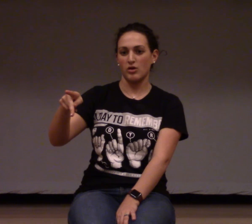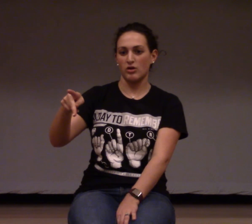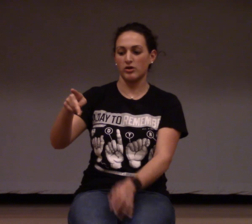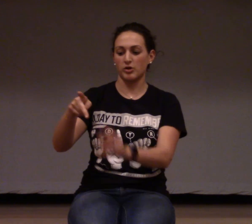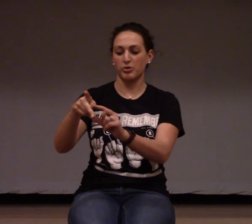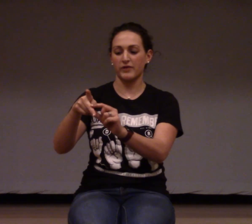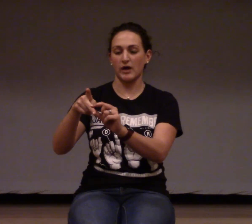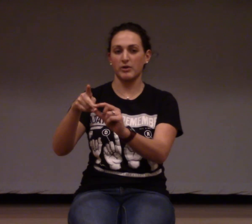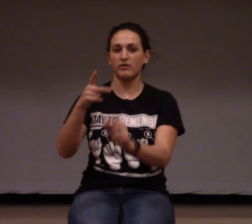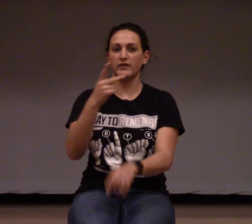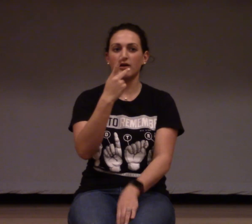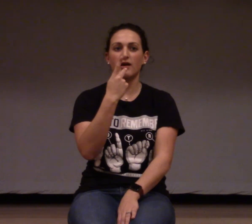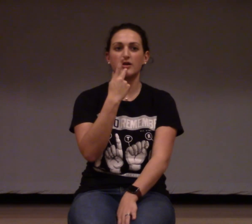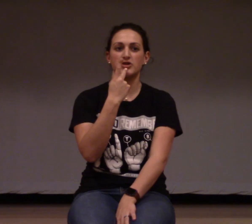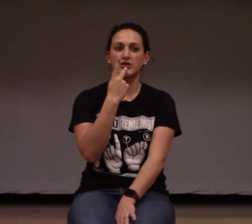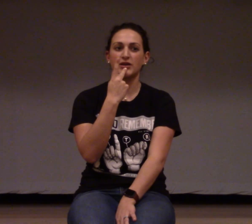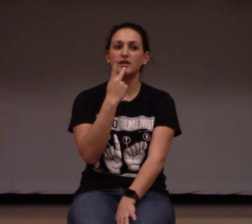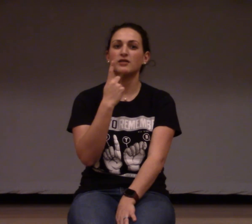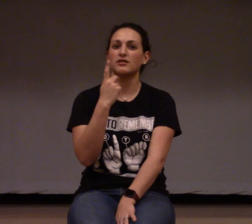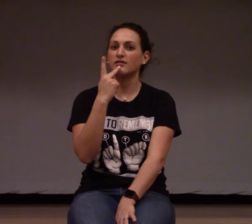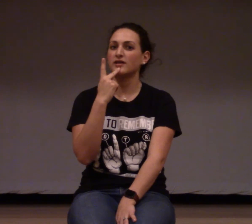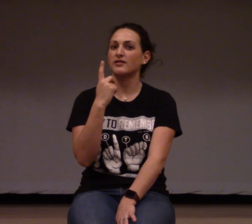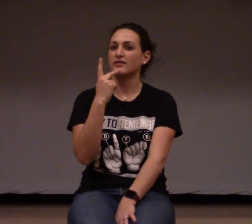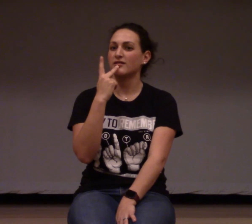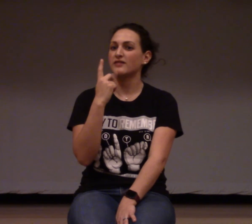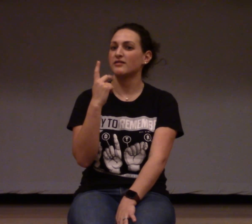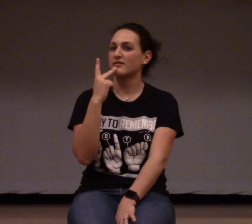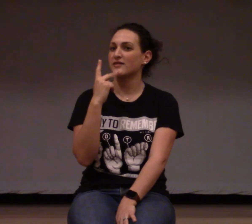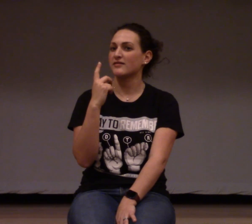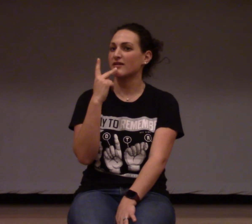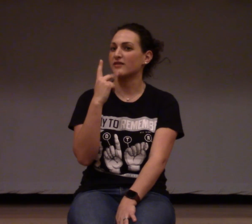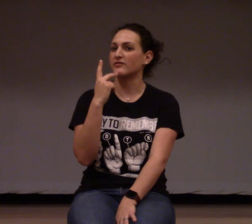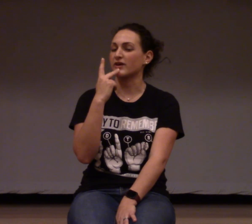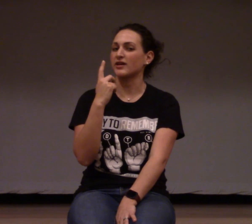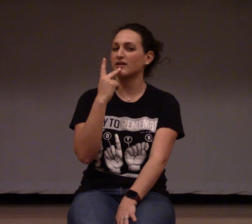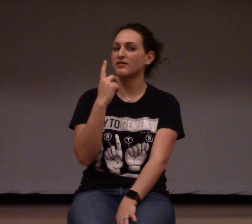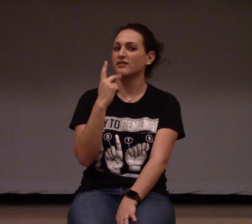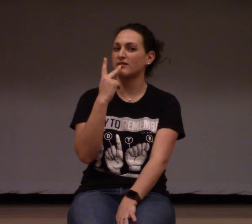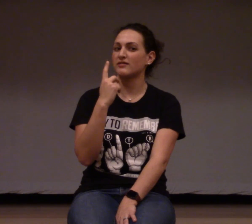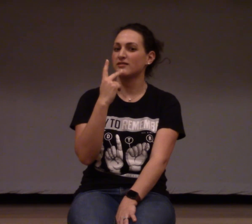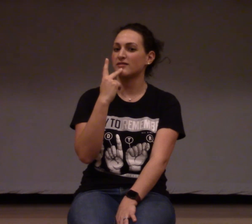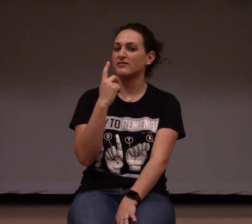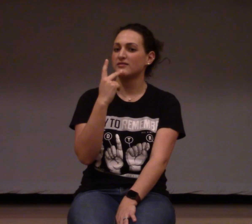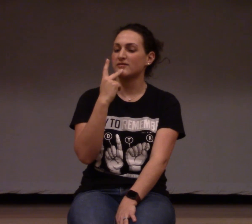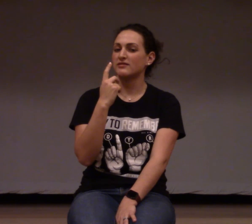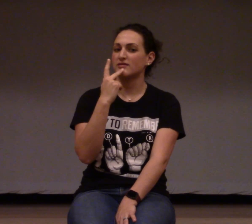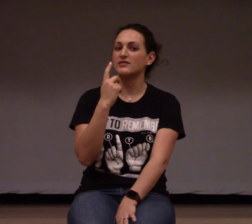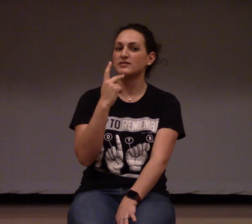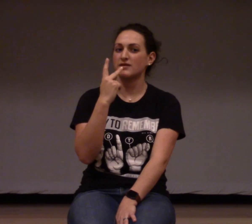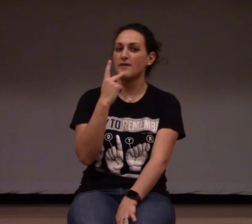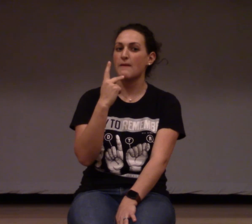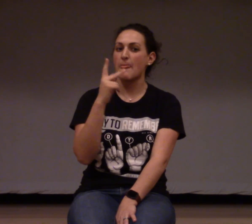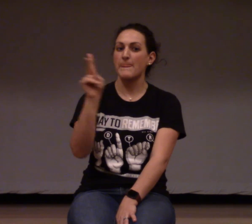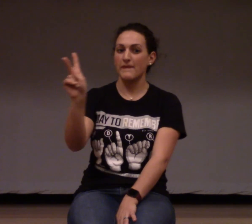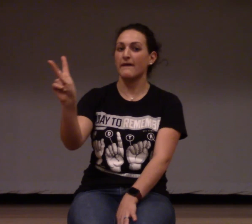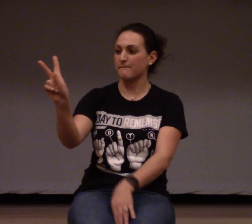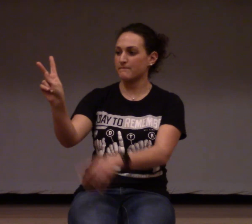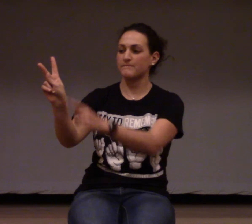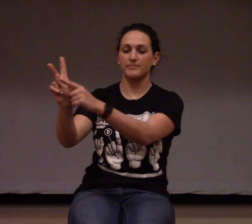You're going to put that middle finger on your chin and flick it. And your thumb is right there? Yep. Okay.